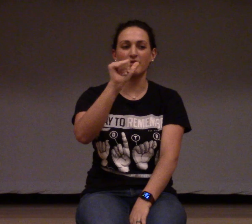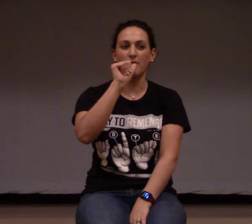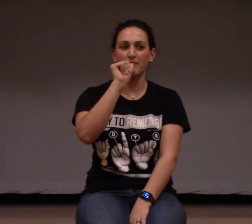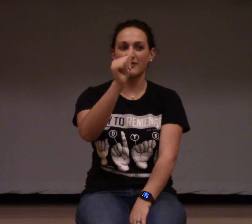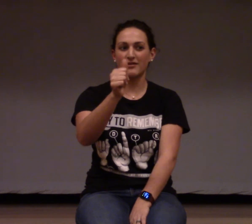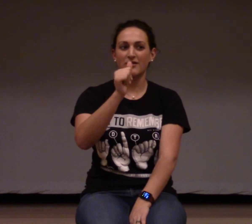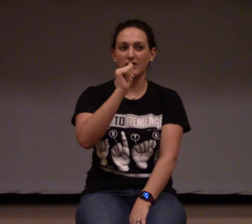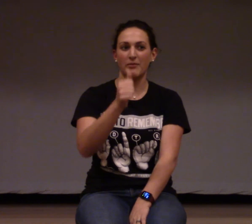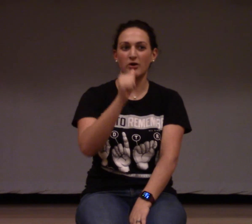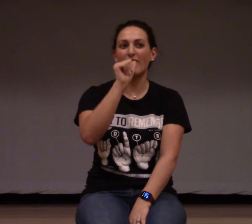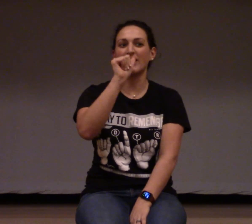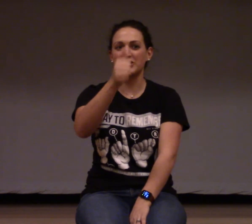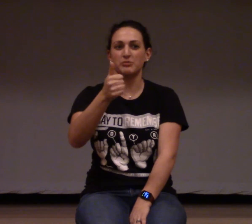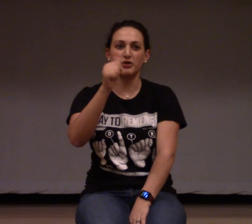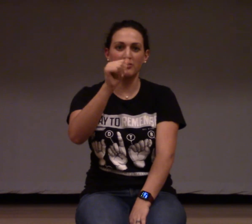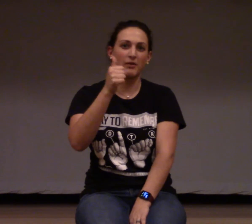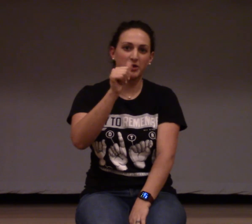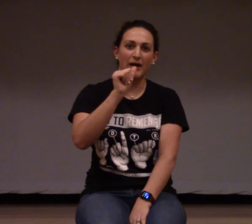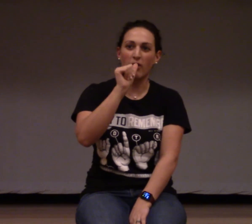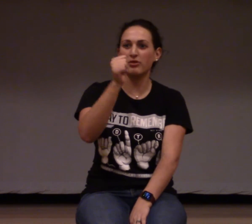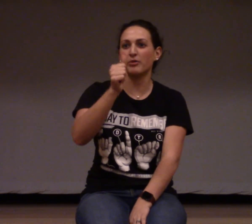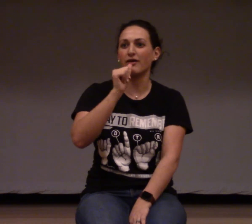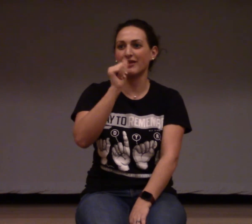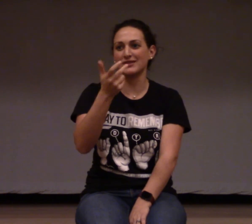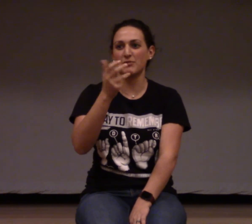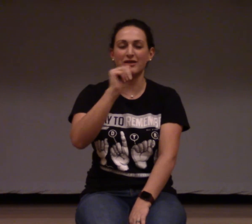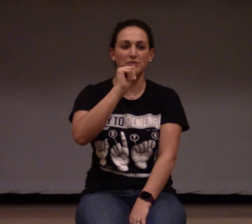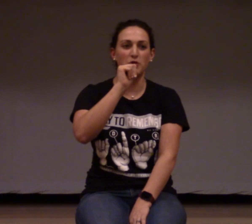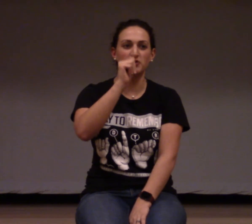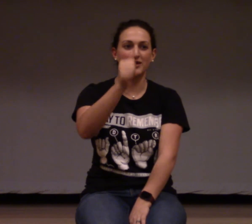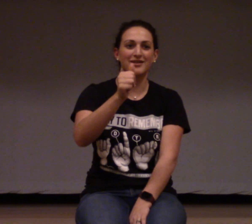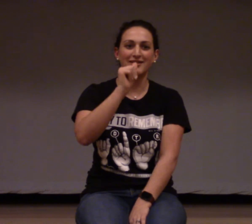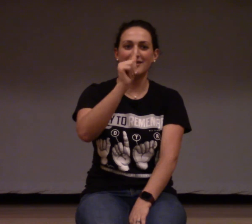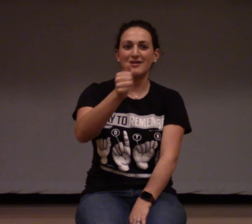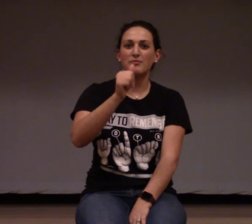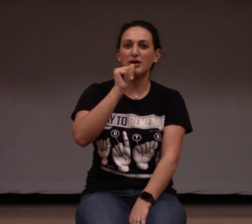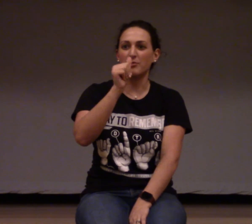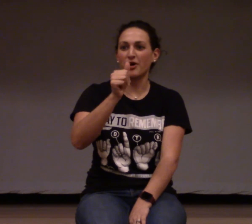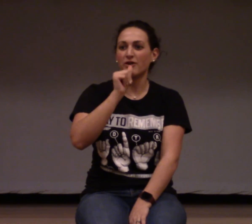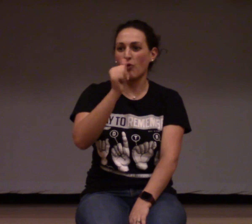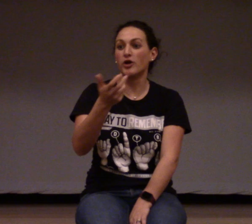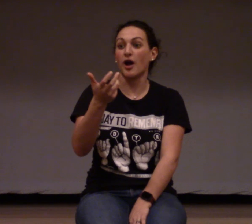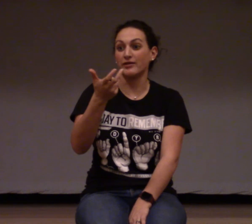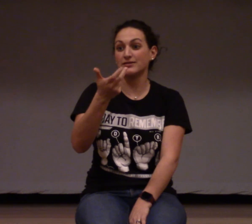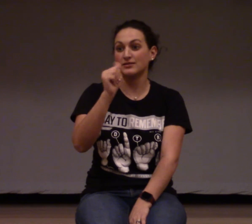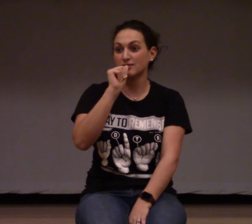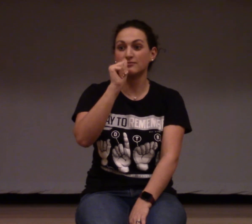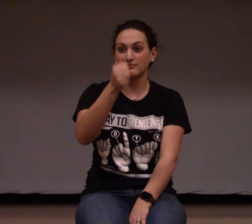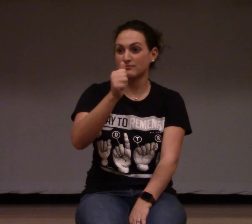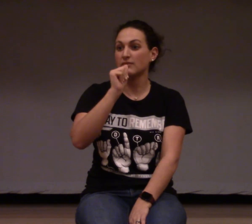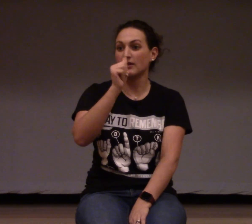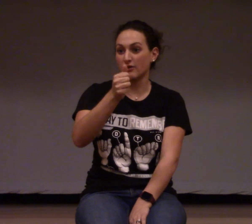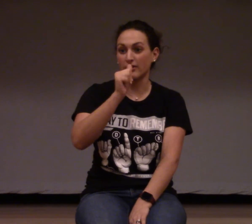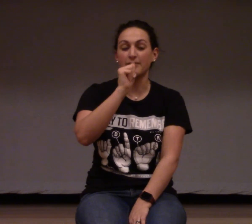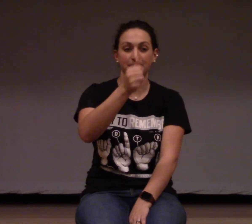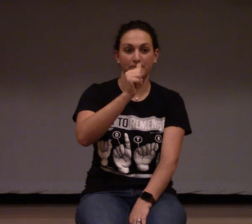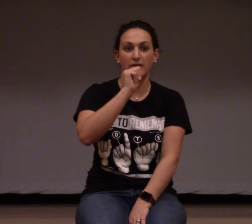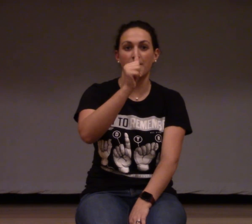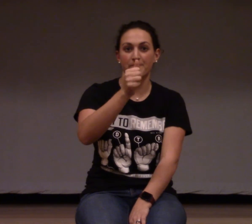thumb. I mean, you don't have to actually put your thumb in your mouth, but that's going to be like the motion. Peanut butter. Or nuts. The other thing. Yep. Thank you.